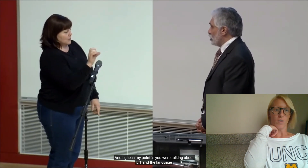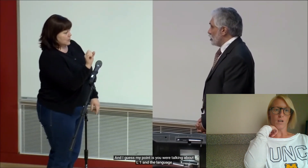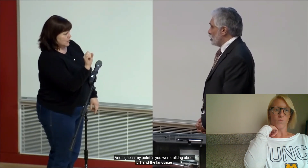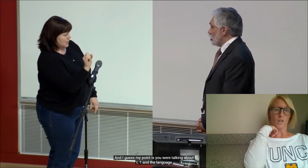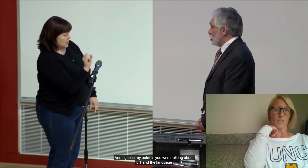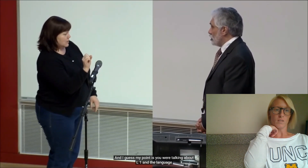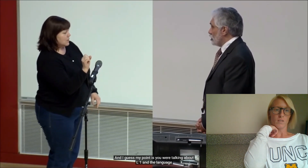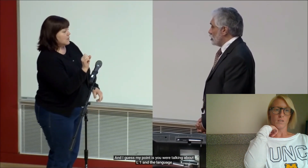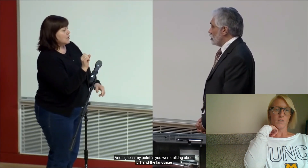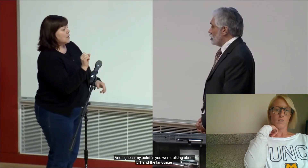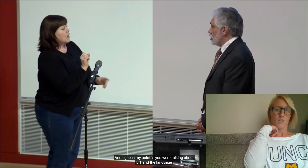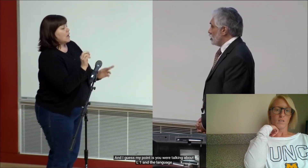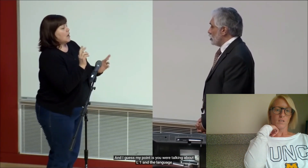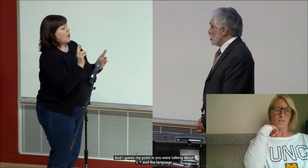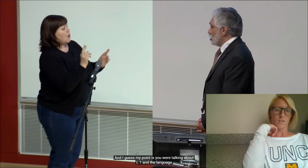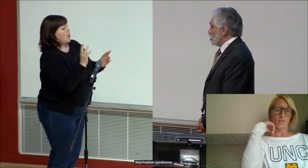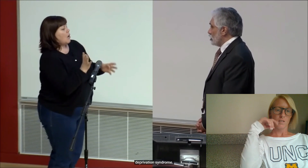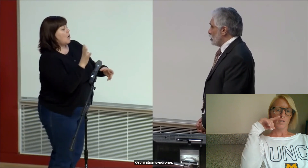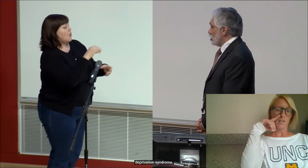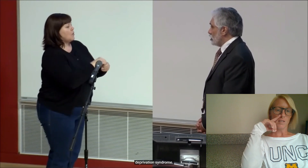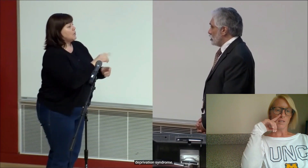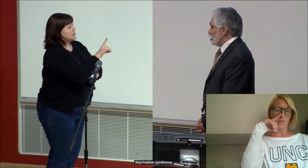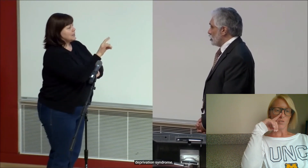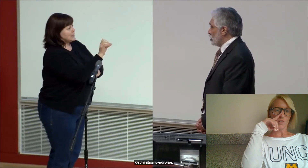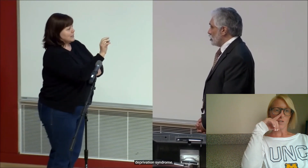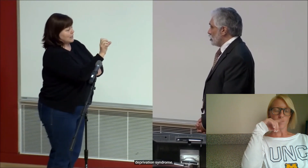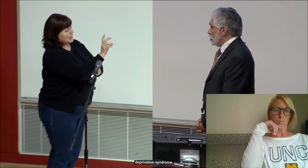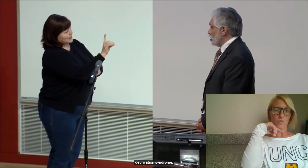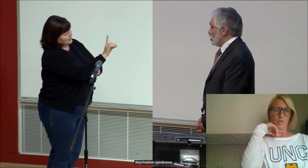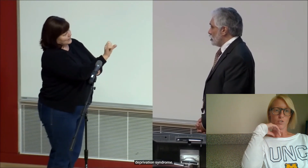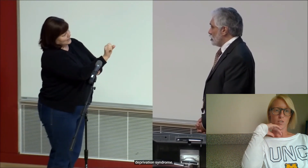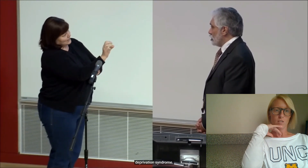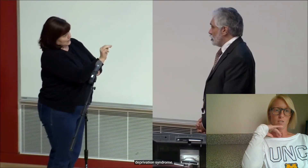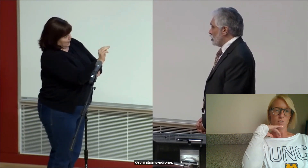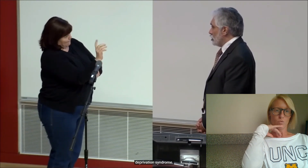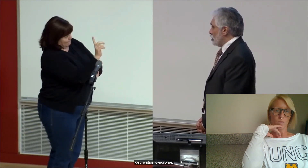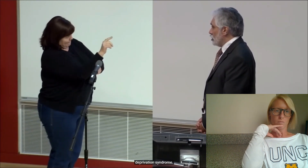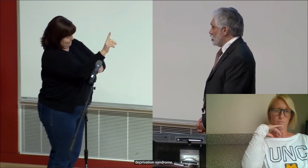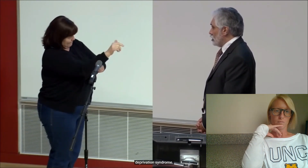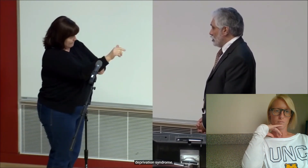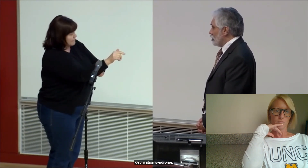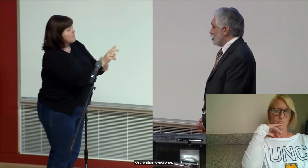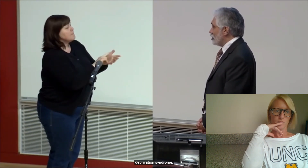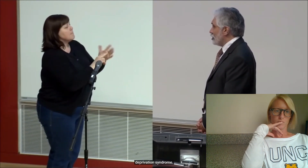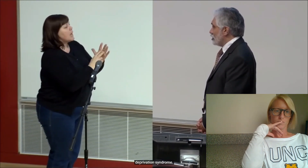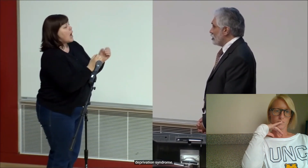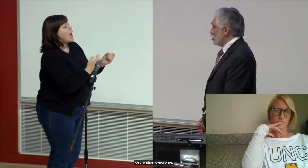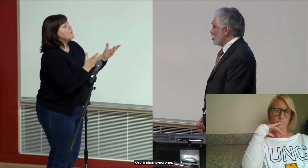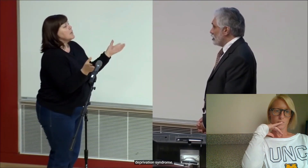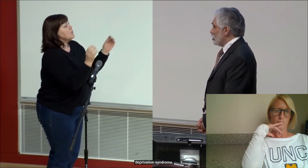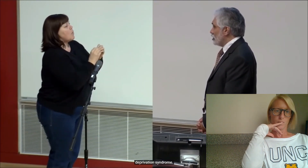talking about develop L1 and the language in deprivation the language syndrome. of deprivation syndrome?